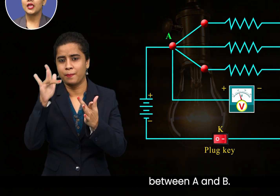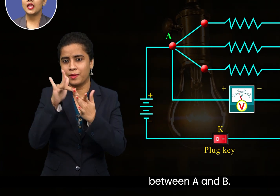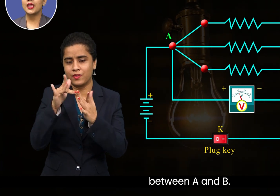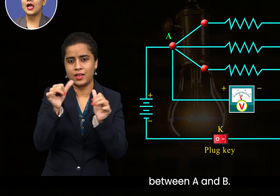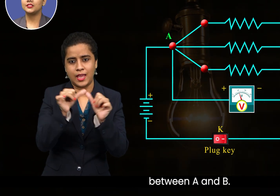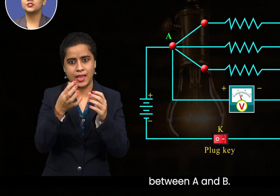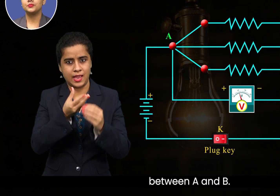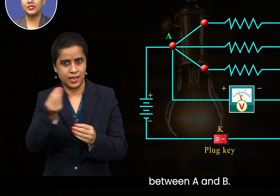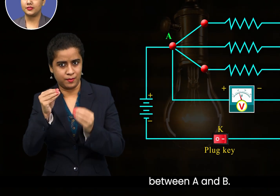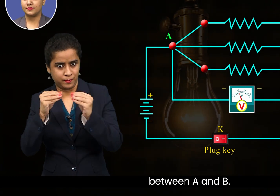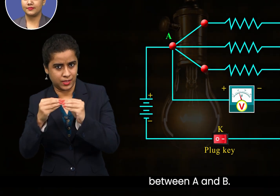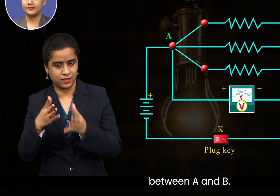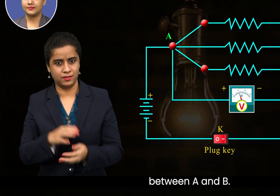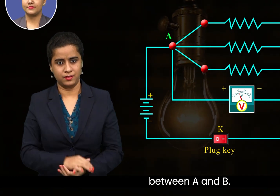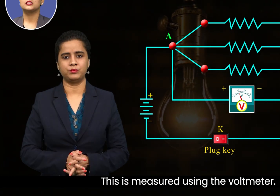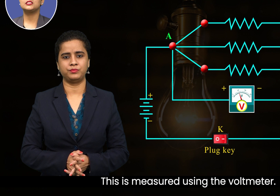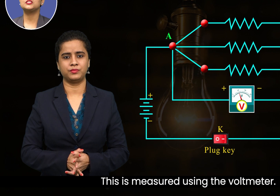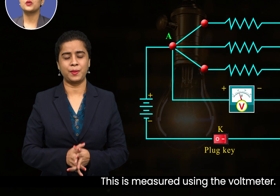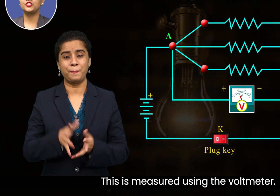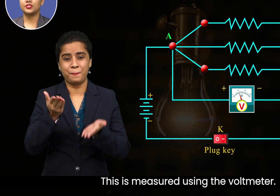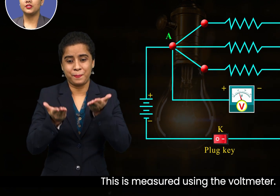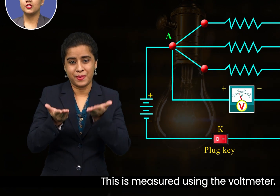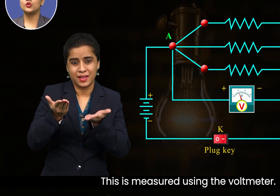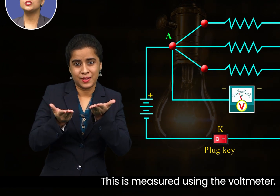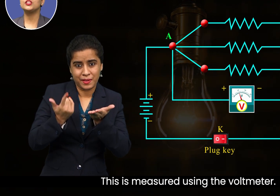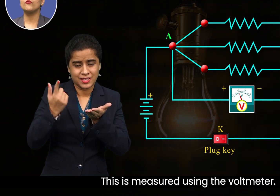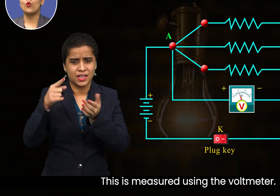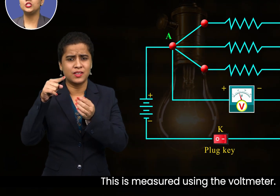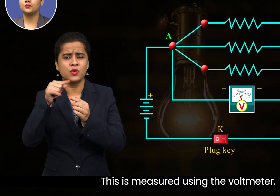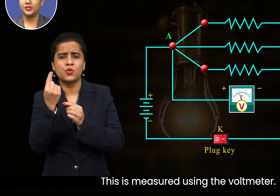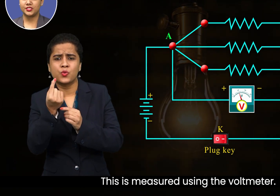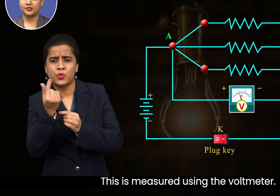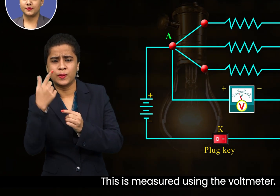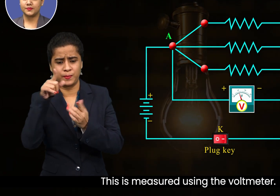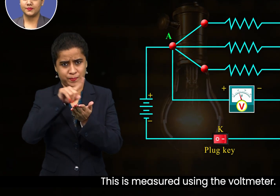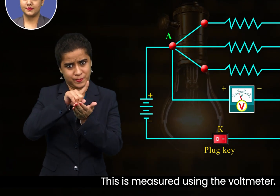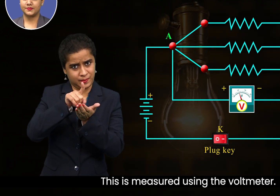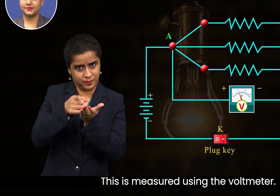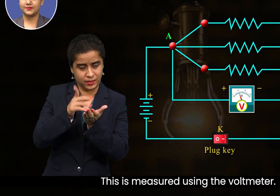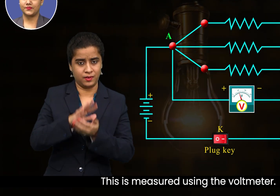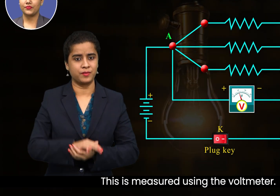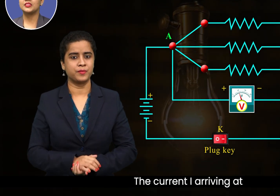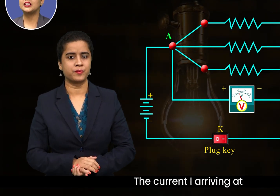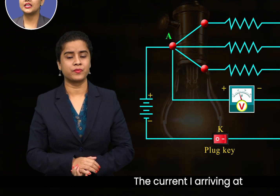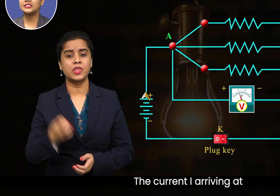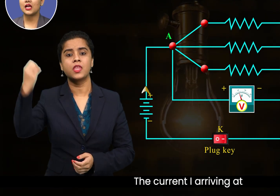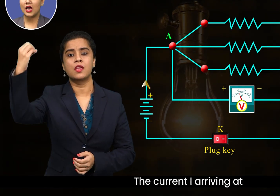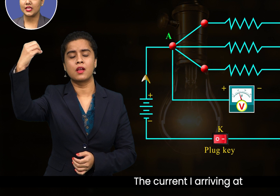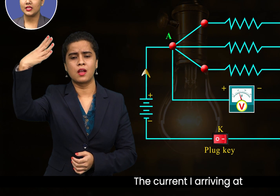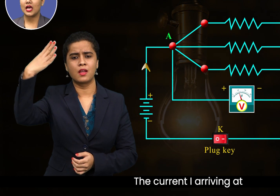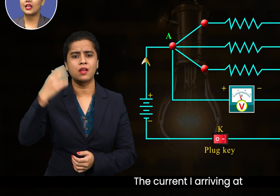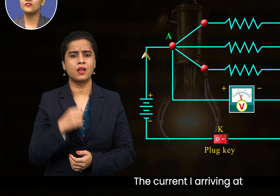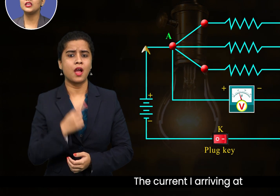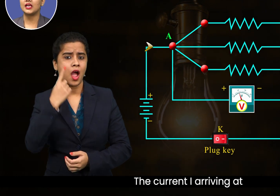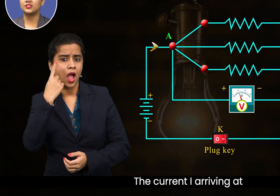between A and B. This is measured using the voltmeter. The current